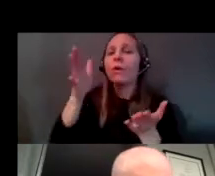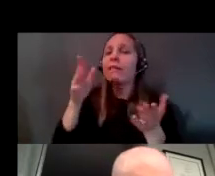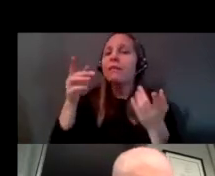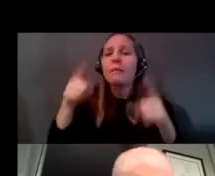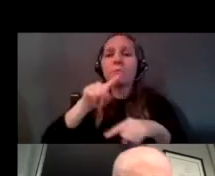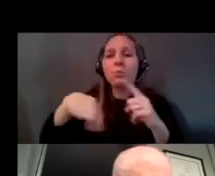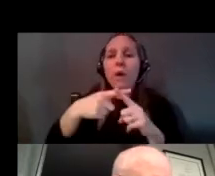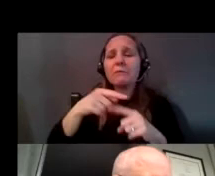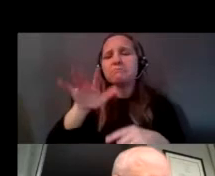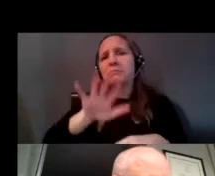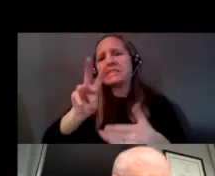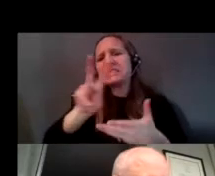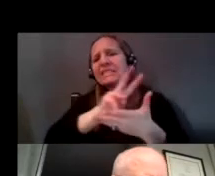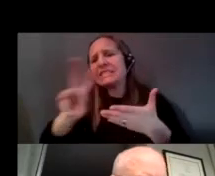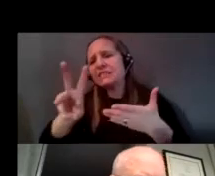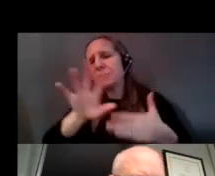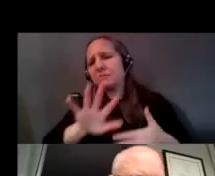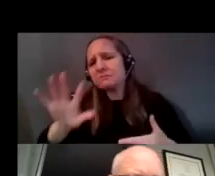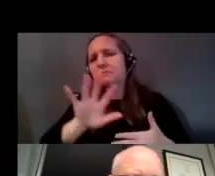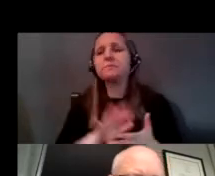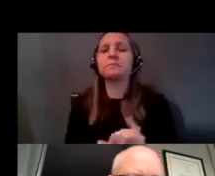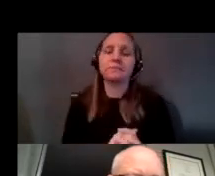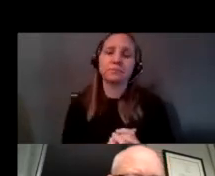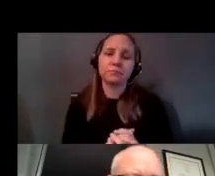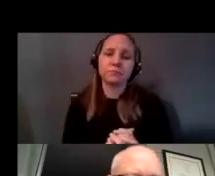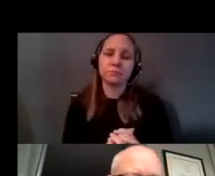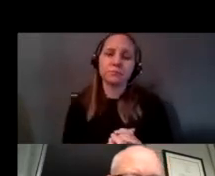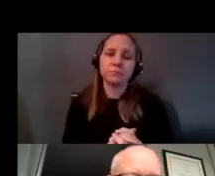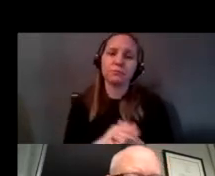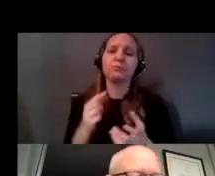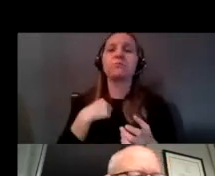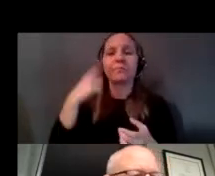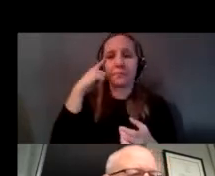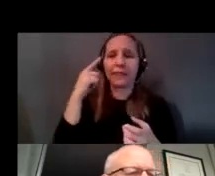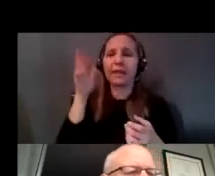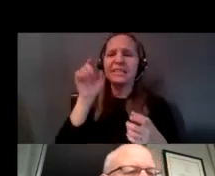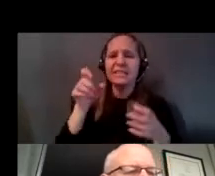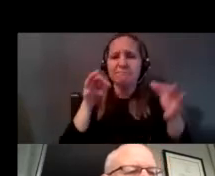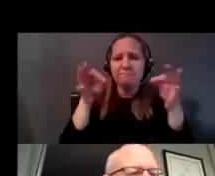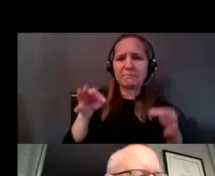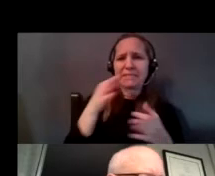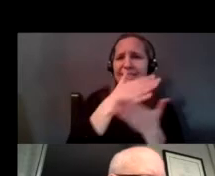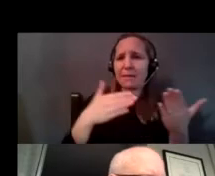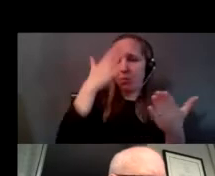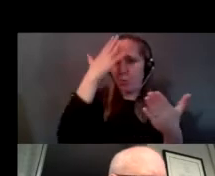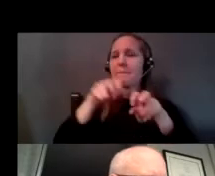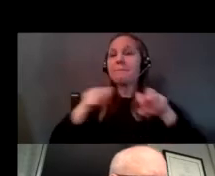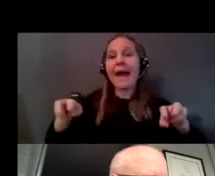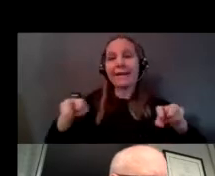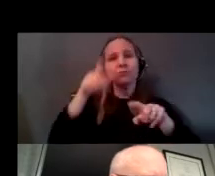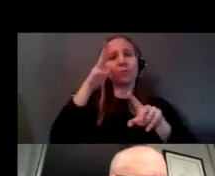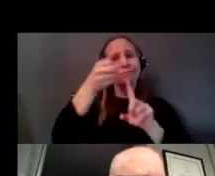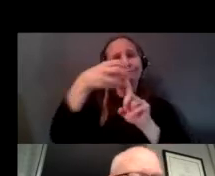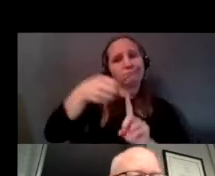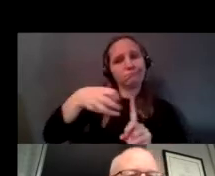so. Again, just a few touch points that I think you'll hear more detail about from the panelists that are important to keep in